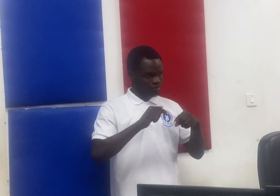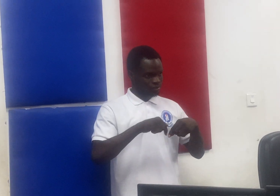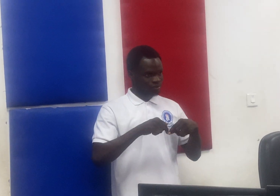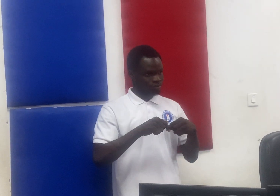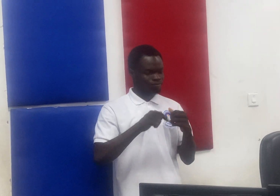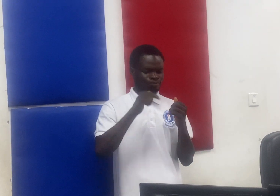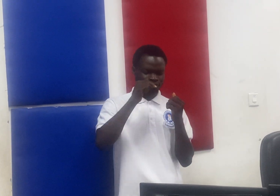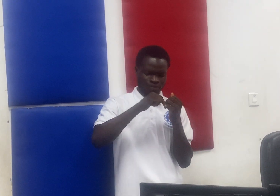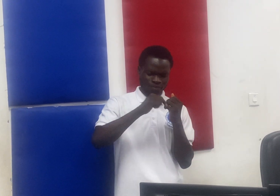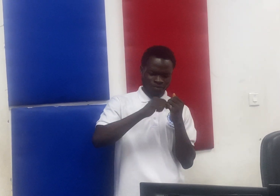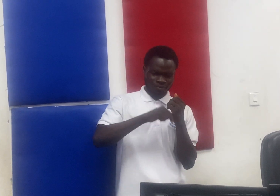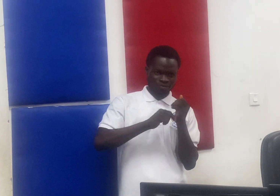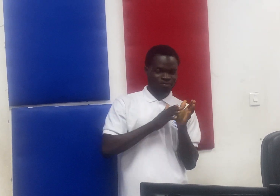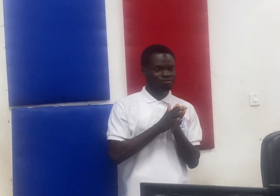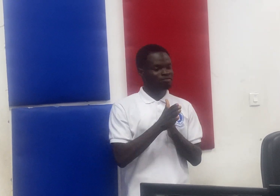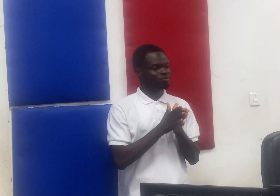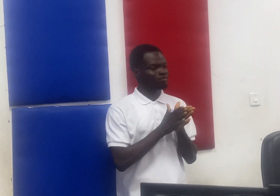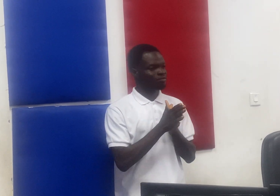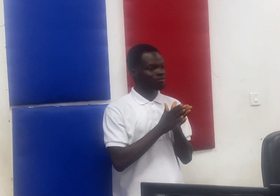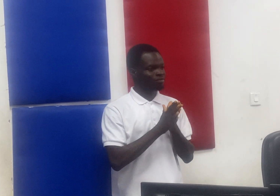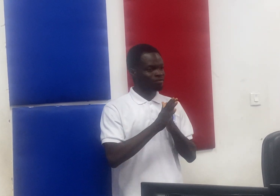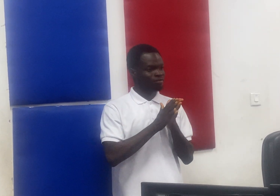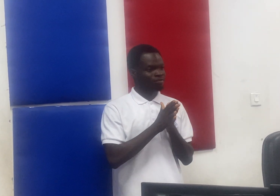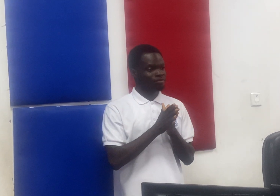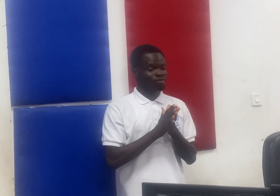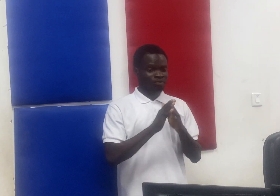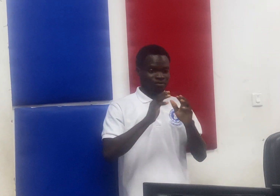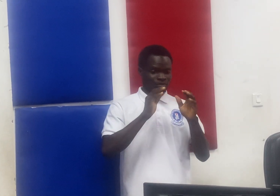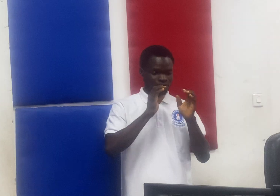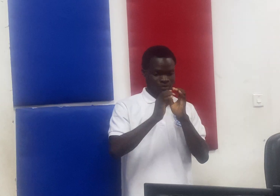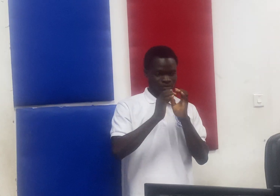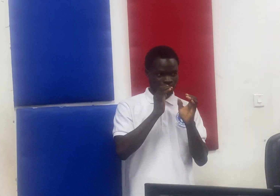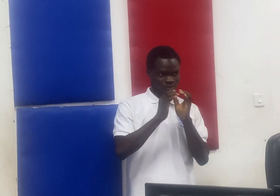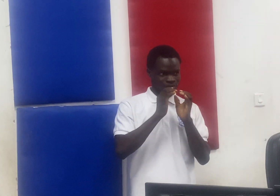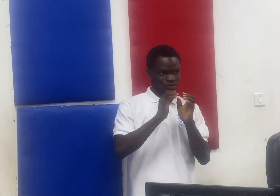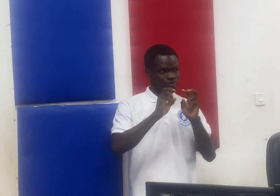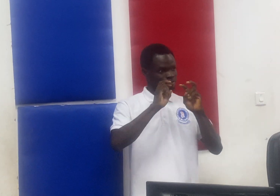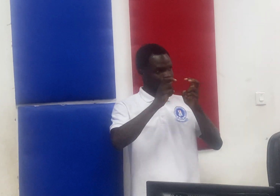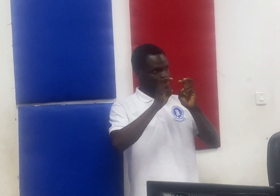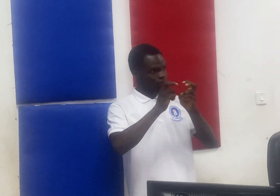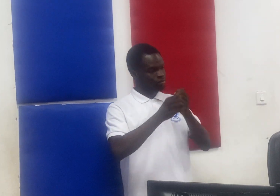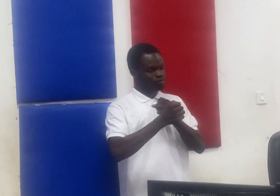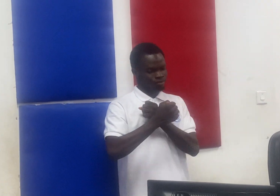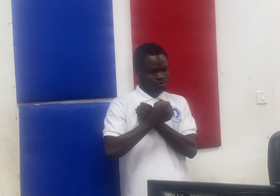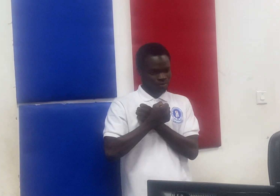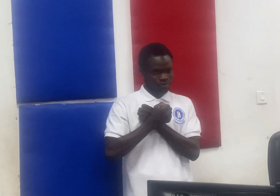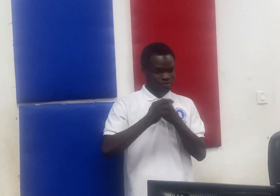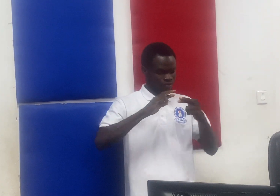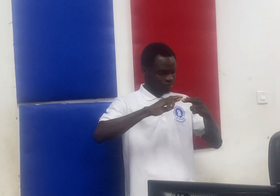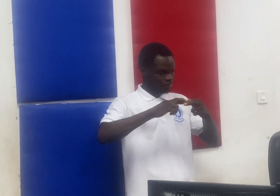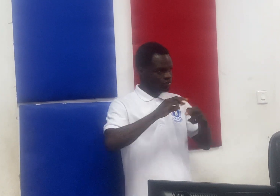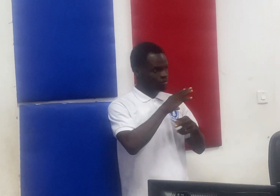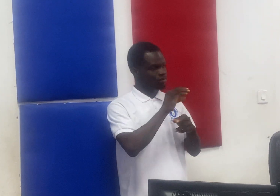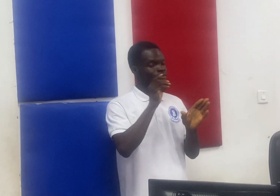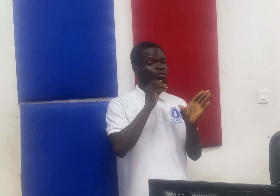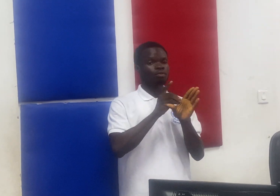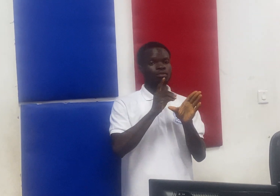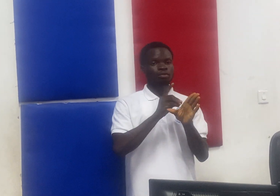exciting and thought-provoking conversation on the topic love, relationship and disability,